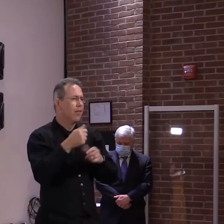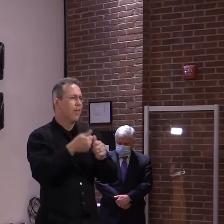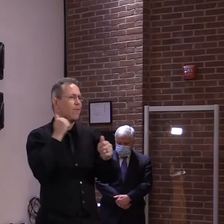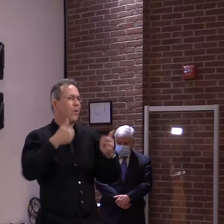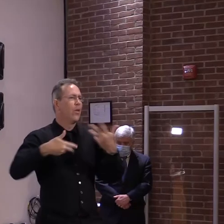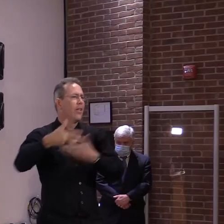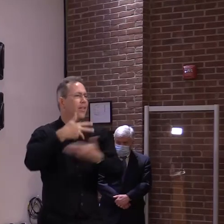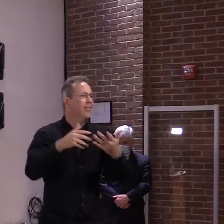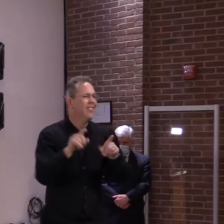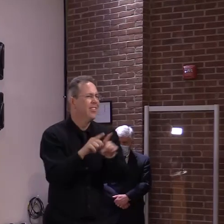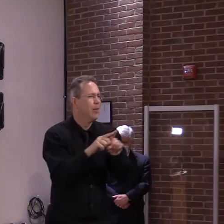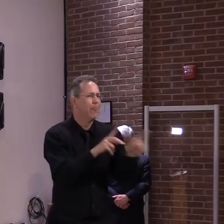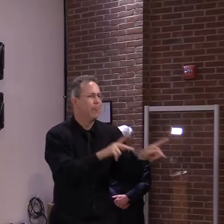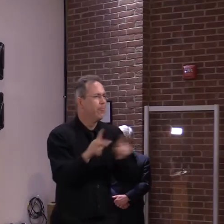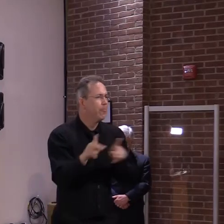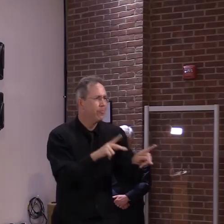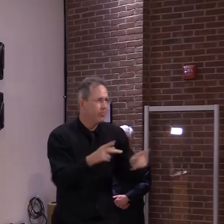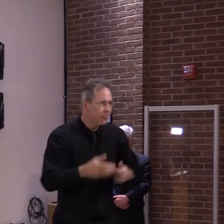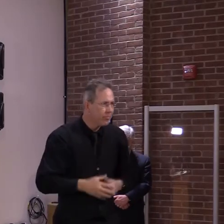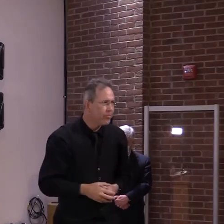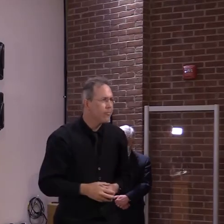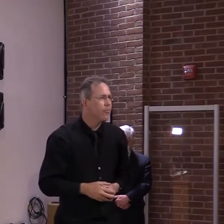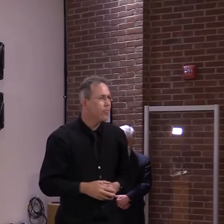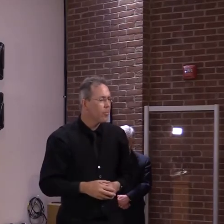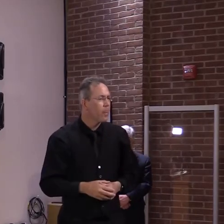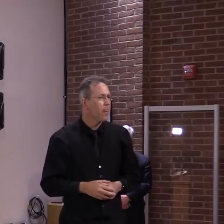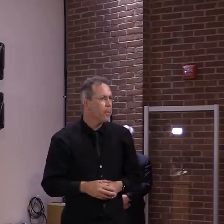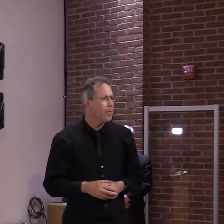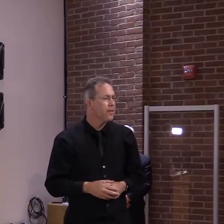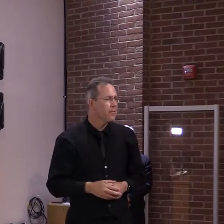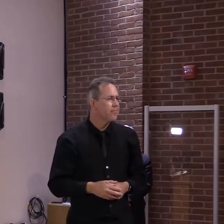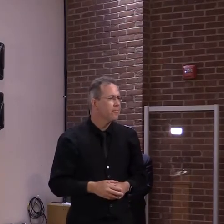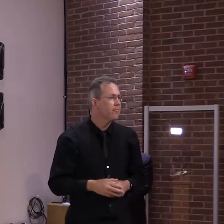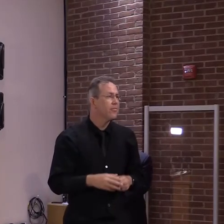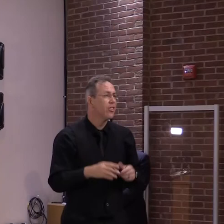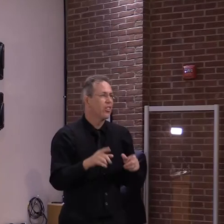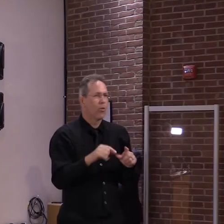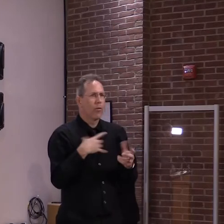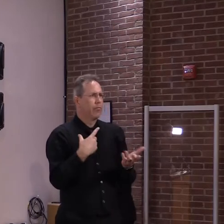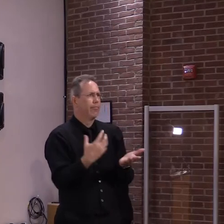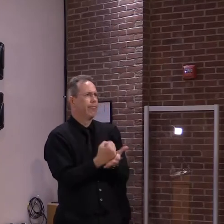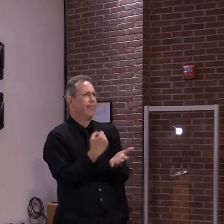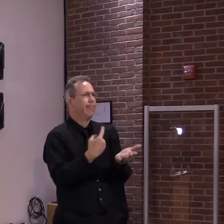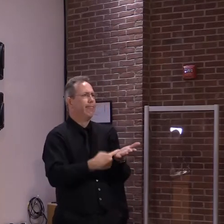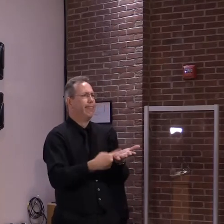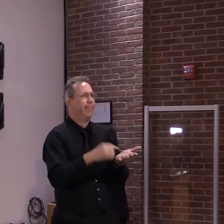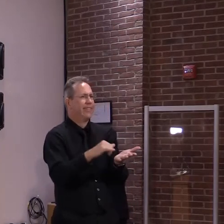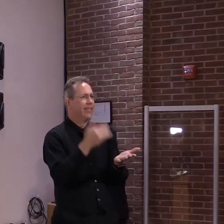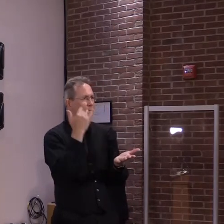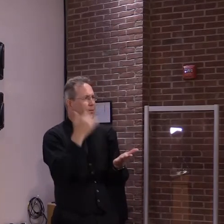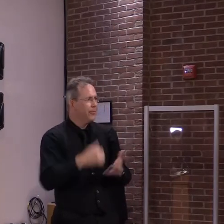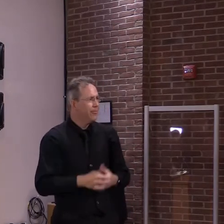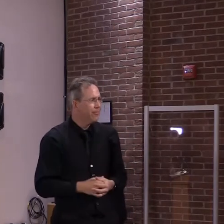that's why it's on the table as something that's perplexing and challenging. Pardon me?